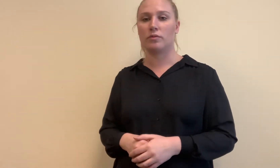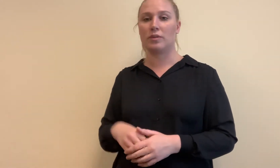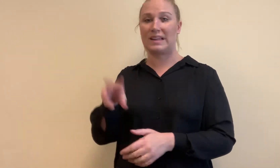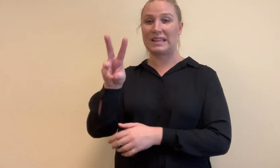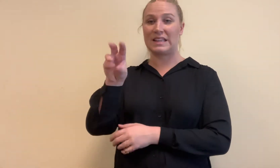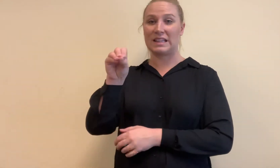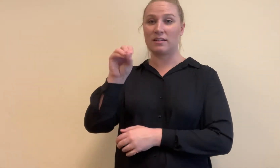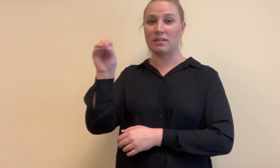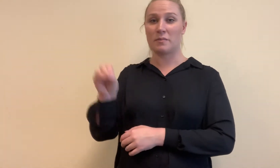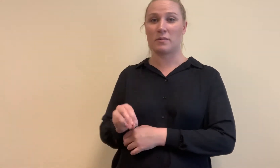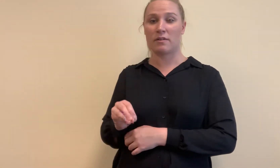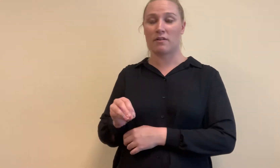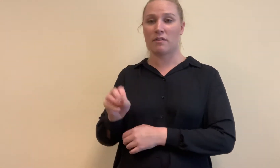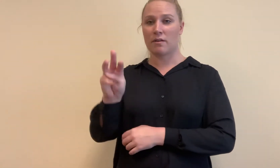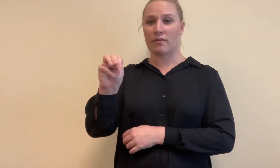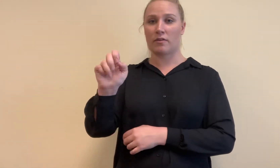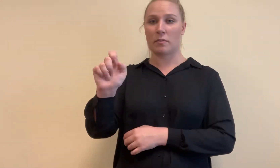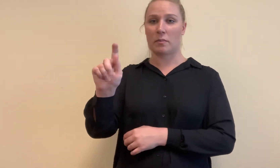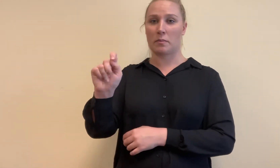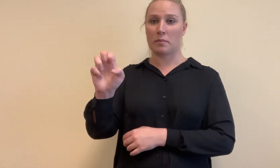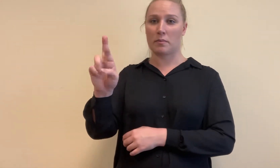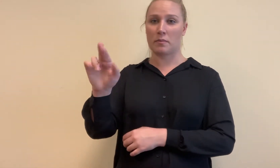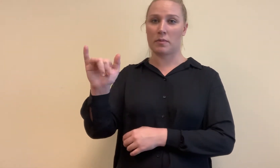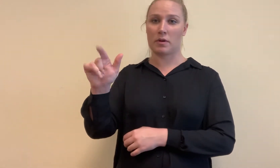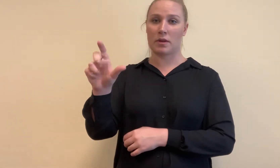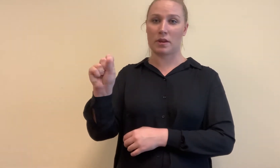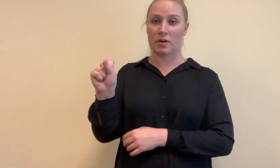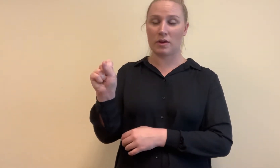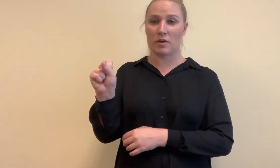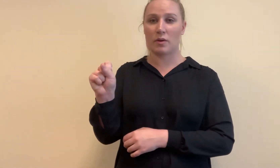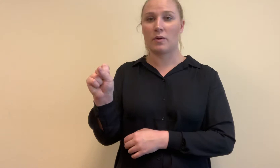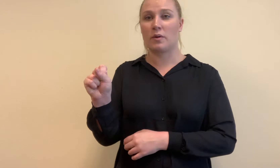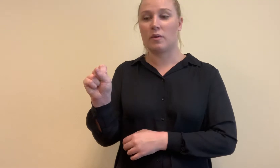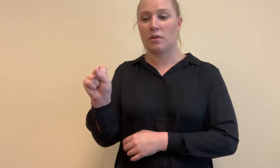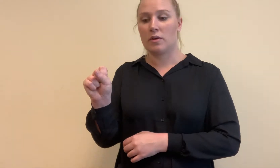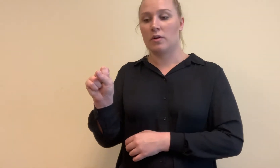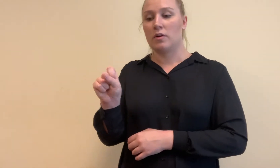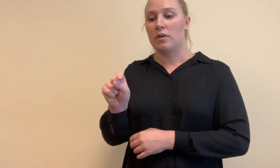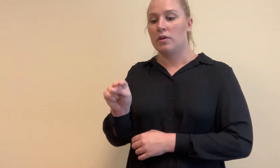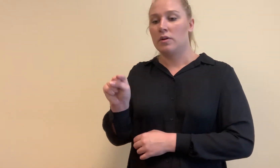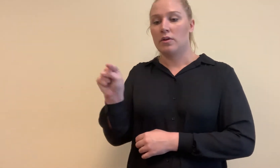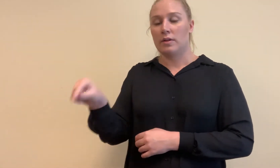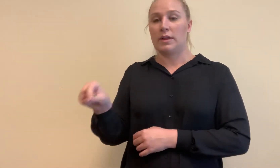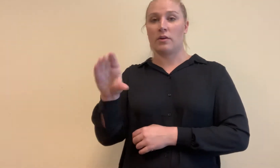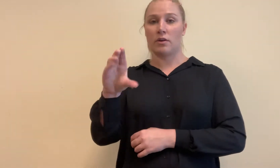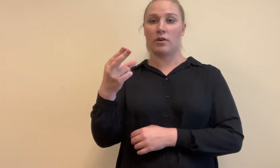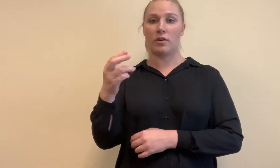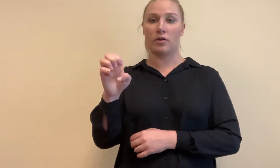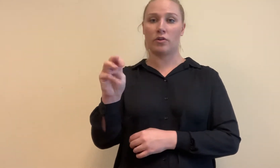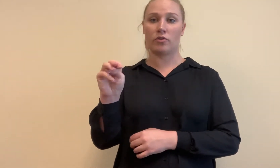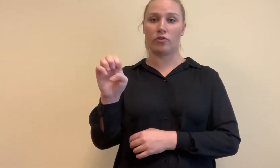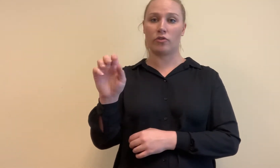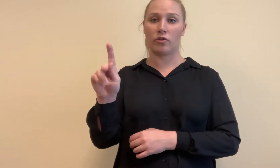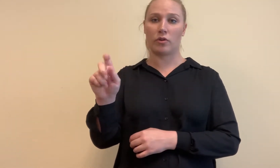of the materials for the courses in Chemeketa now are under $100. So call it the 60%